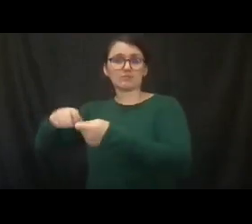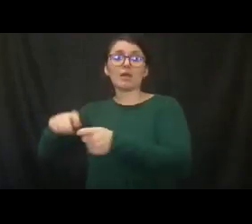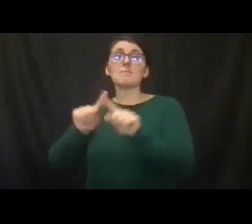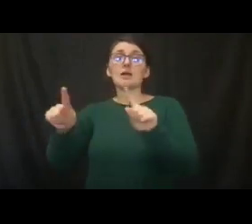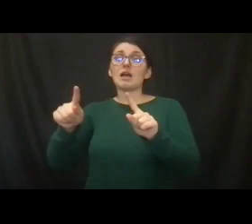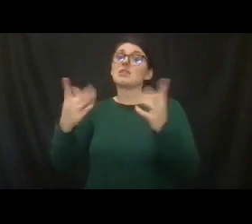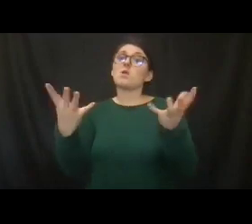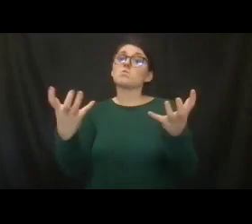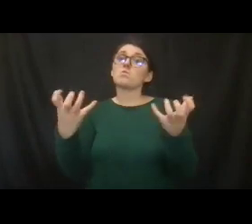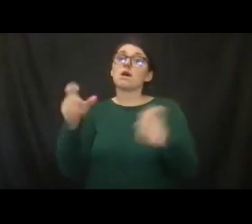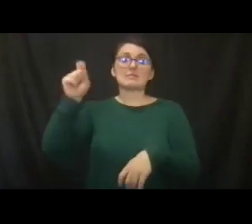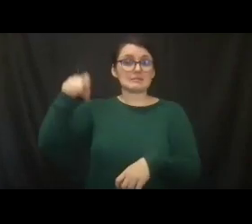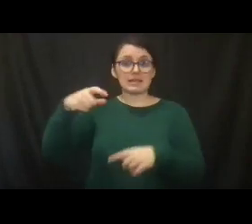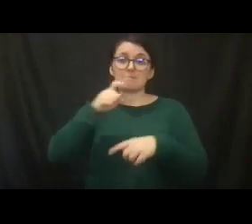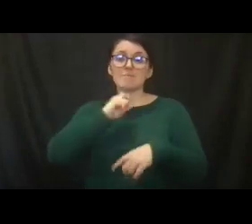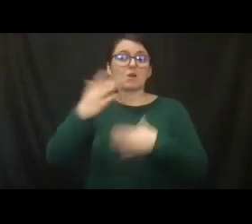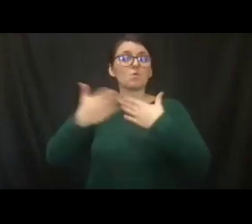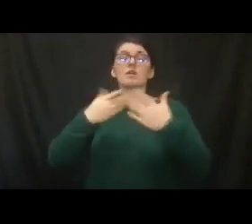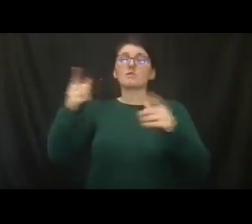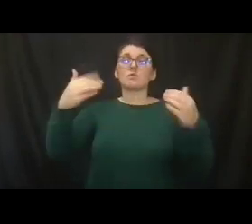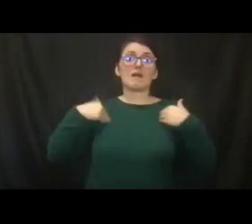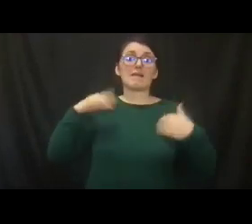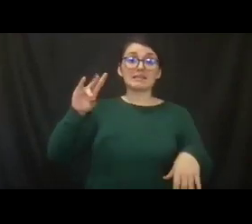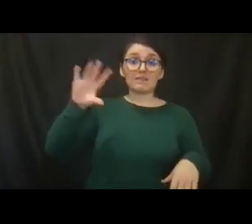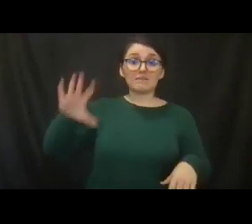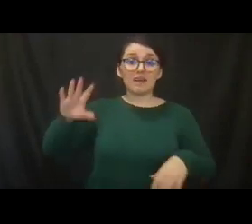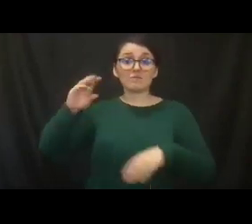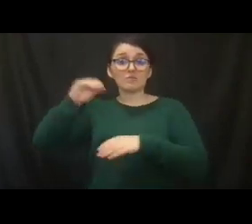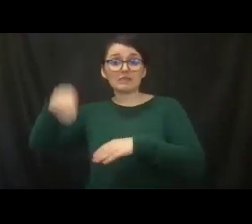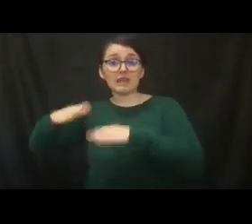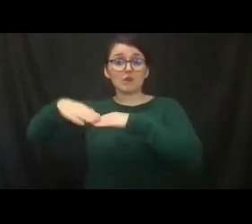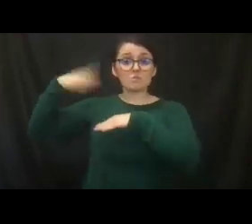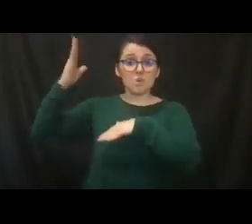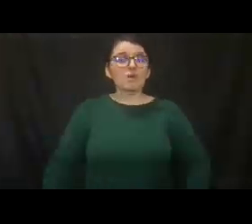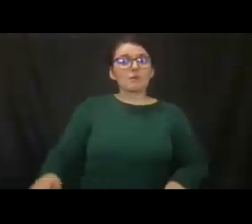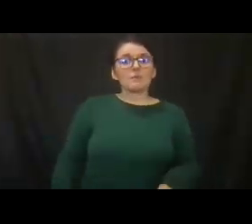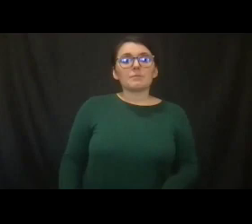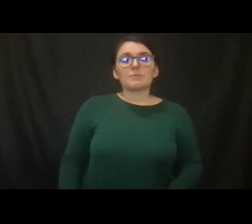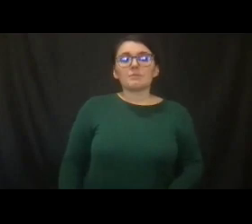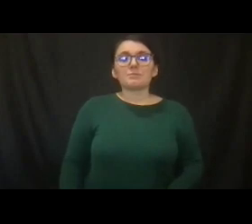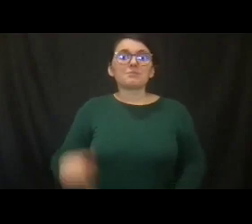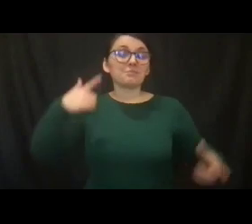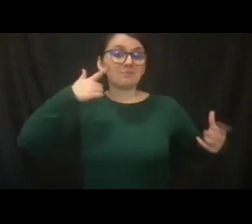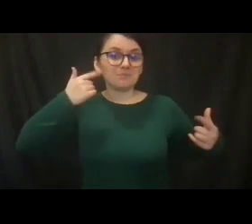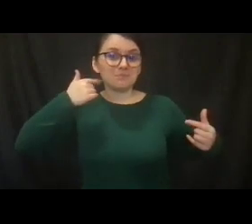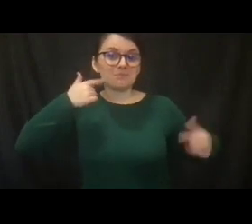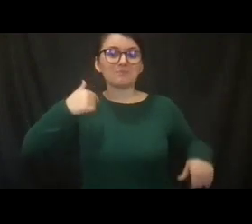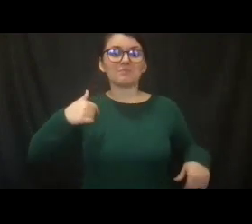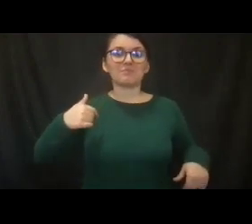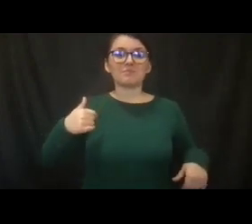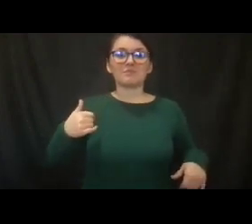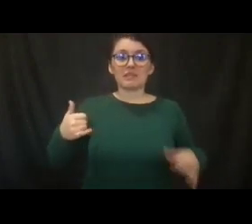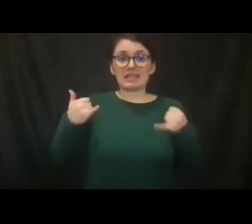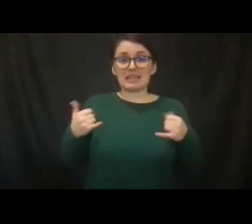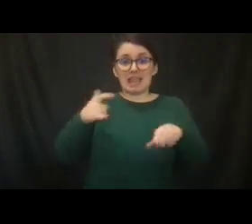like, whatever you got, you can put it in there. 75% metal or more, like bikes. So we are just about out of time. Can